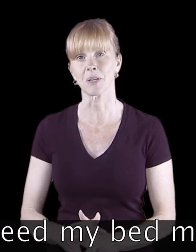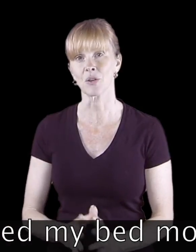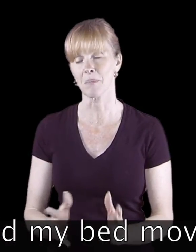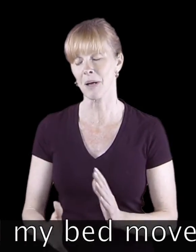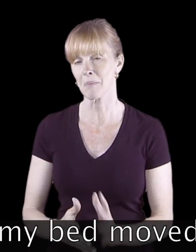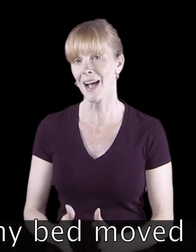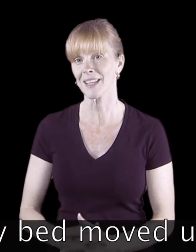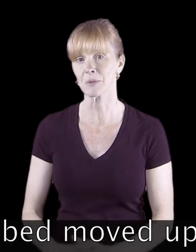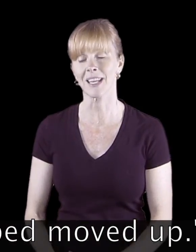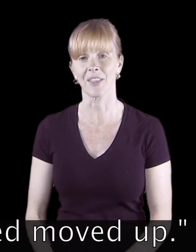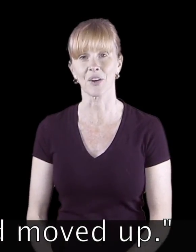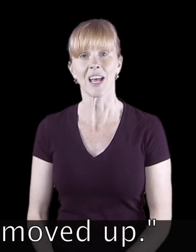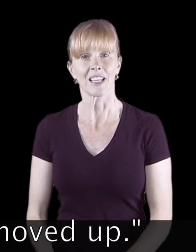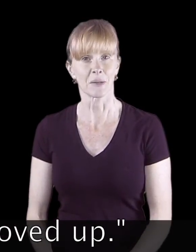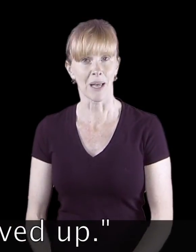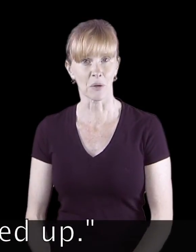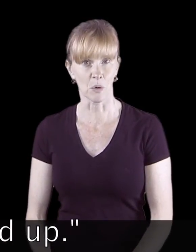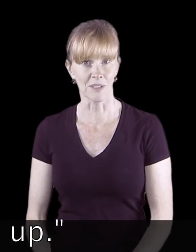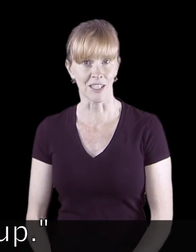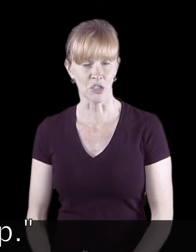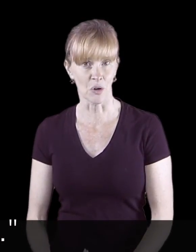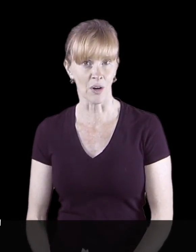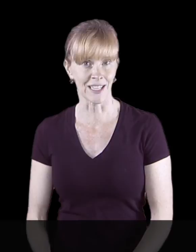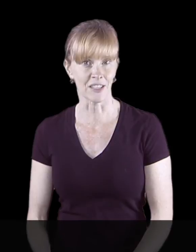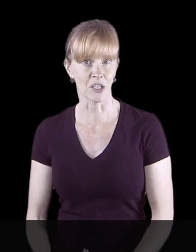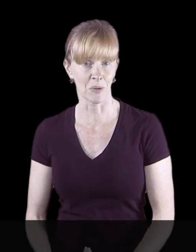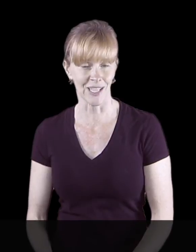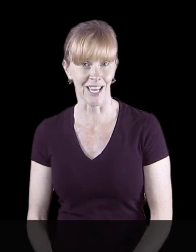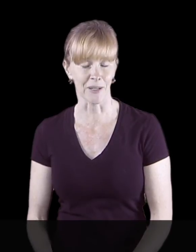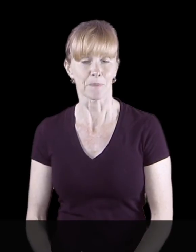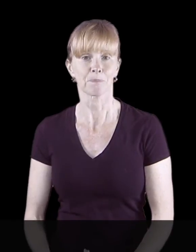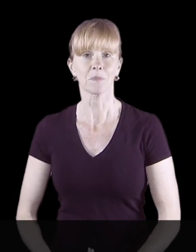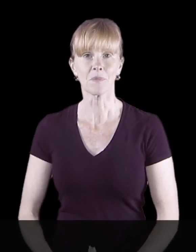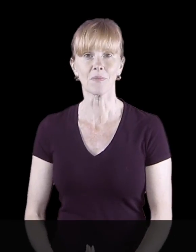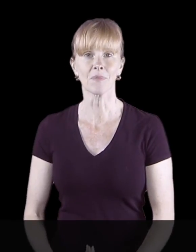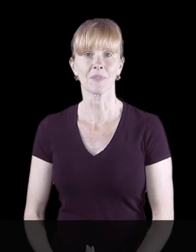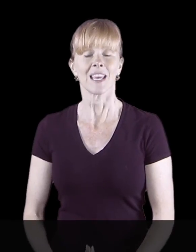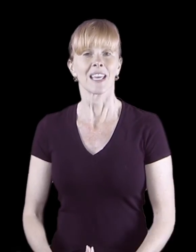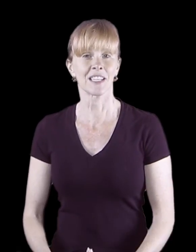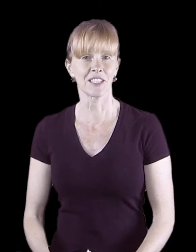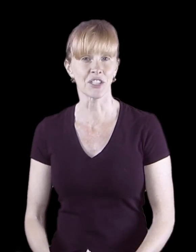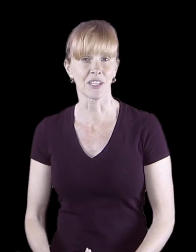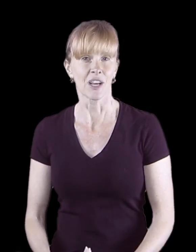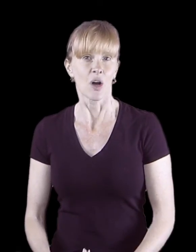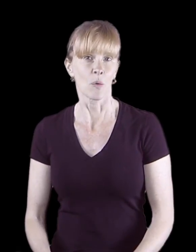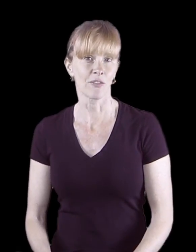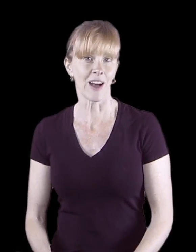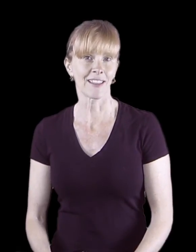you can combine them together to make the words that you are needing to communicate. In addition, we find